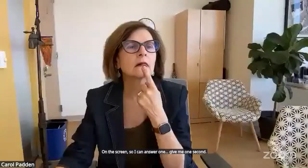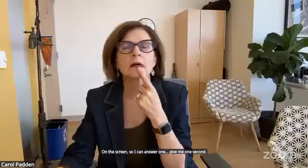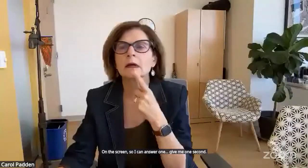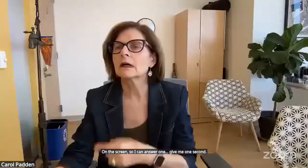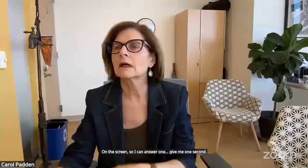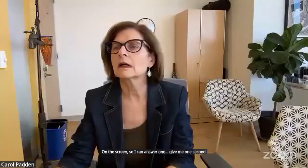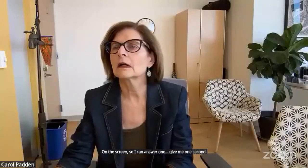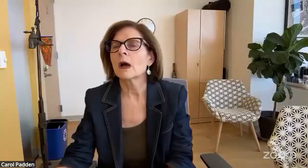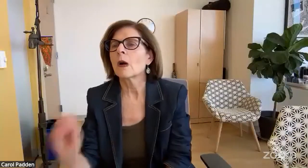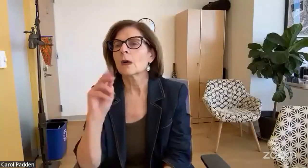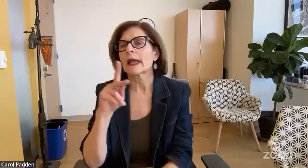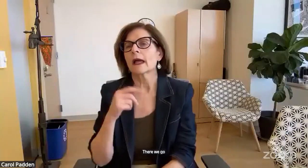There we go.